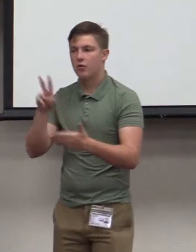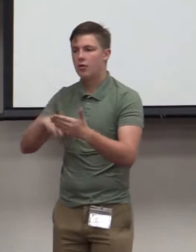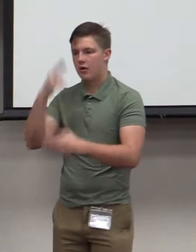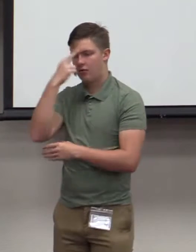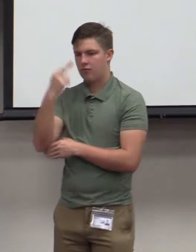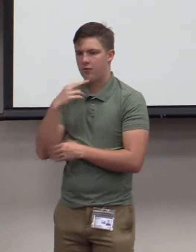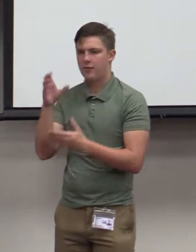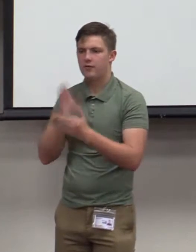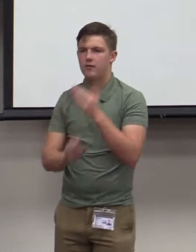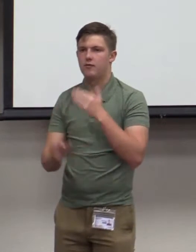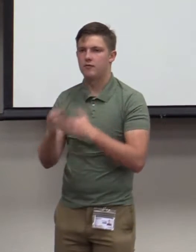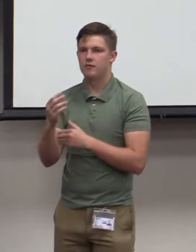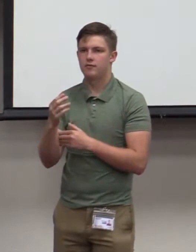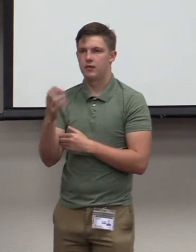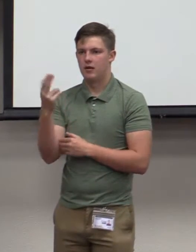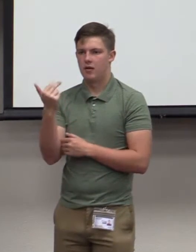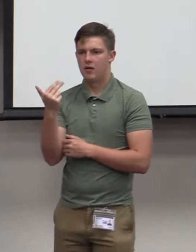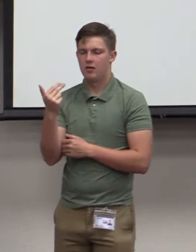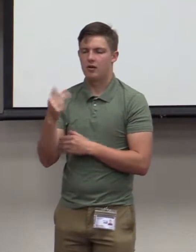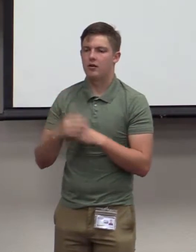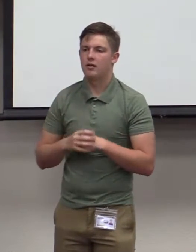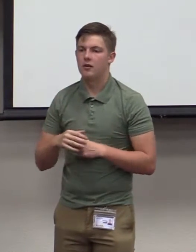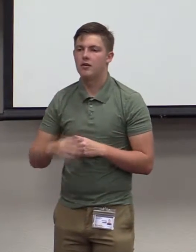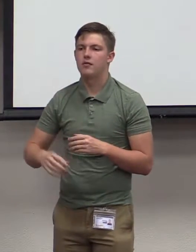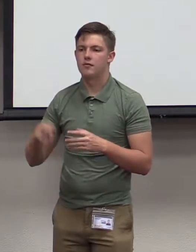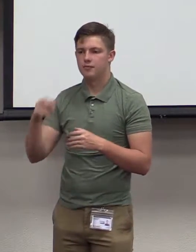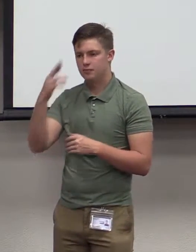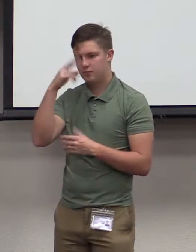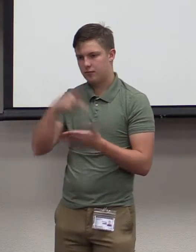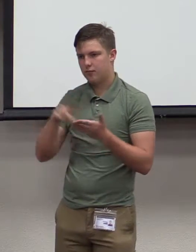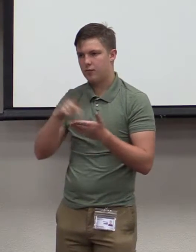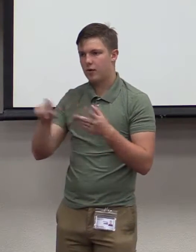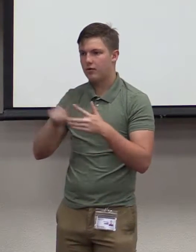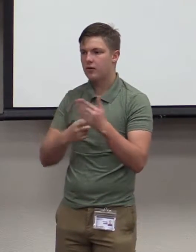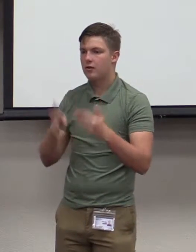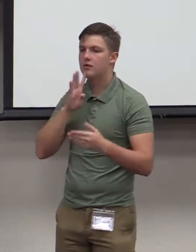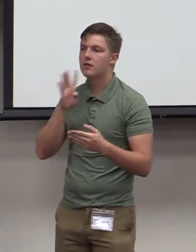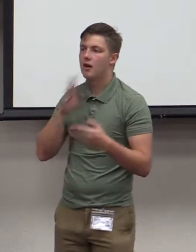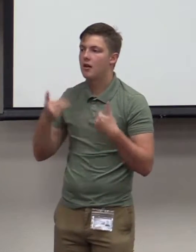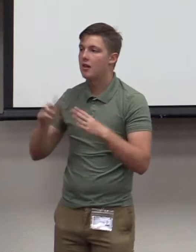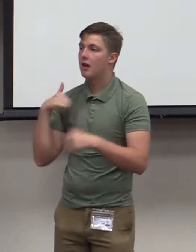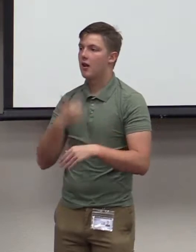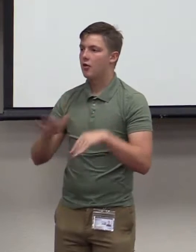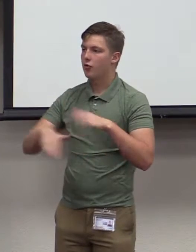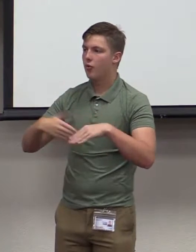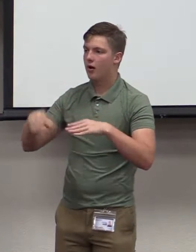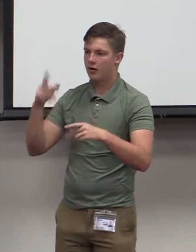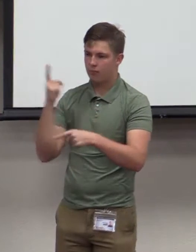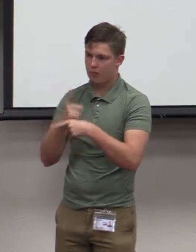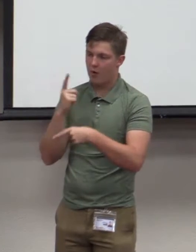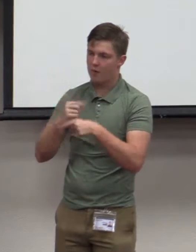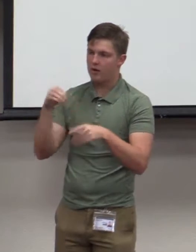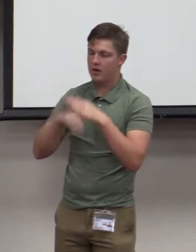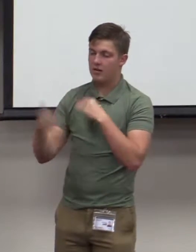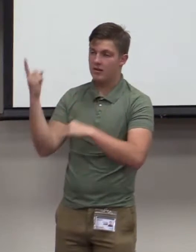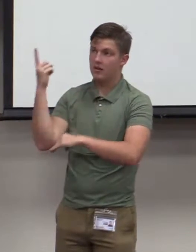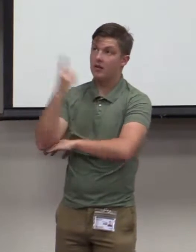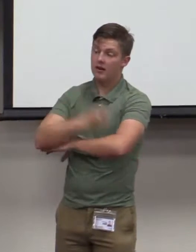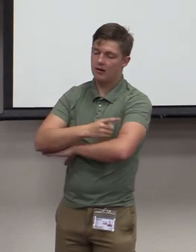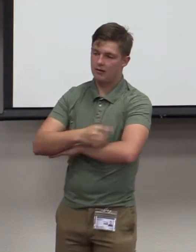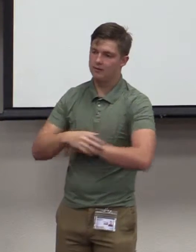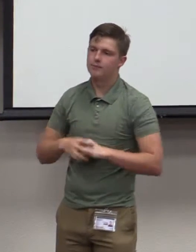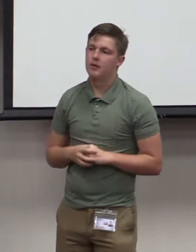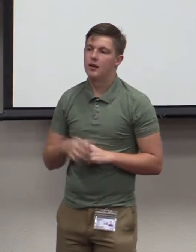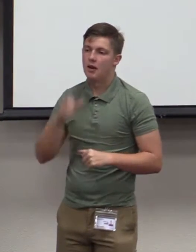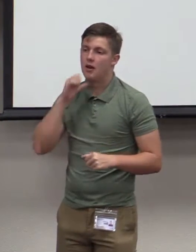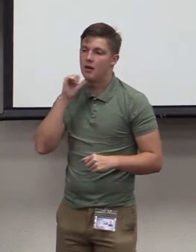verse 13, Paul begins to talk to the brethren there, and he says, let us walk properly in the daytime,